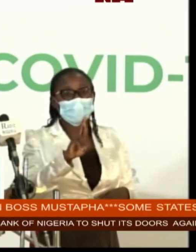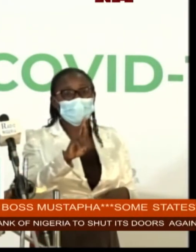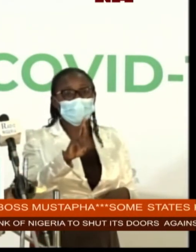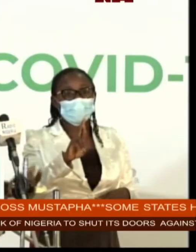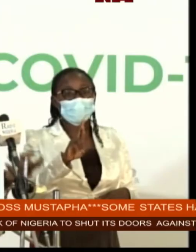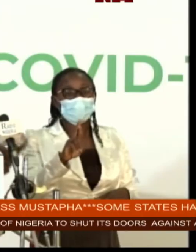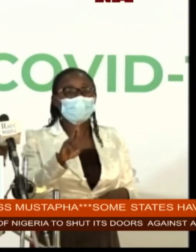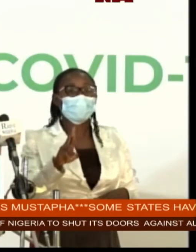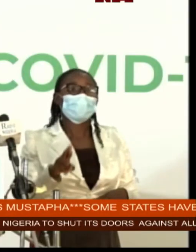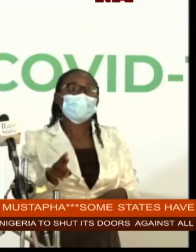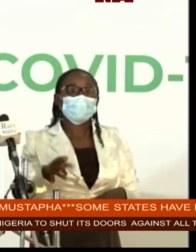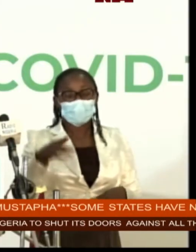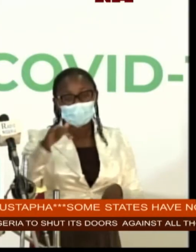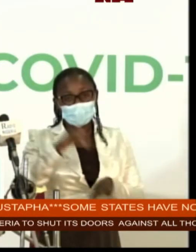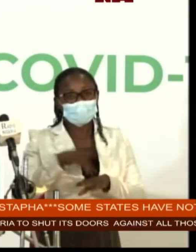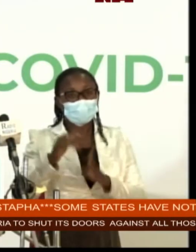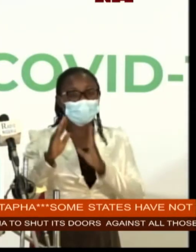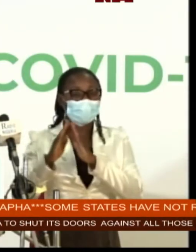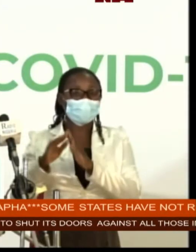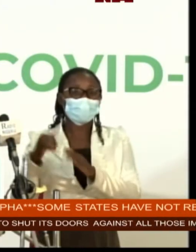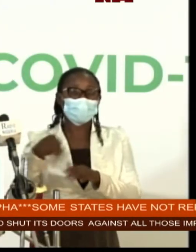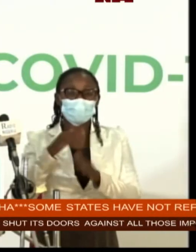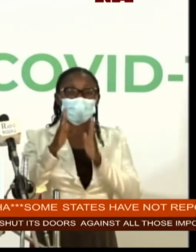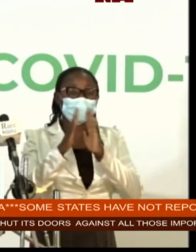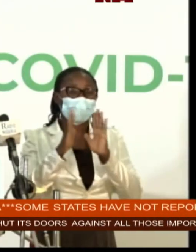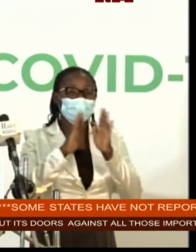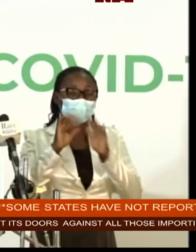At the meeting, we were talking about how to help